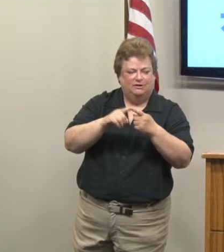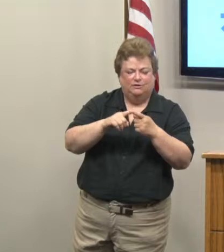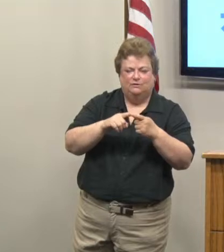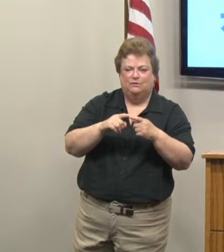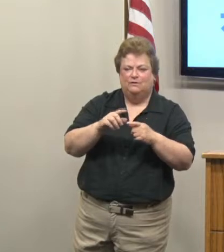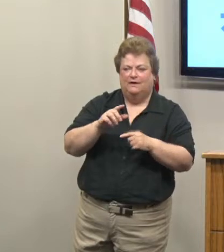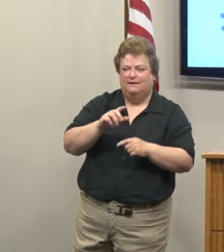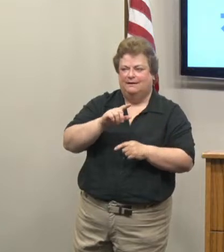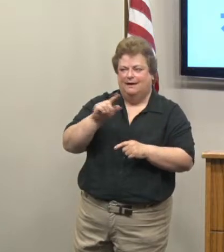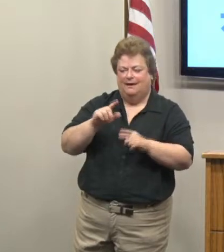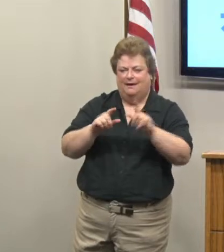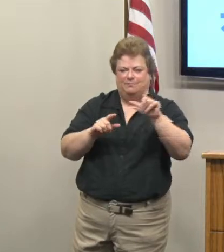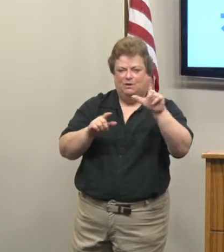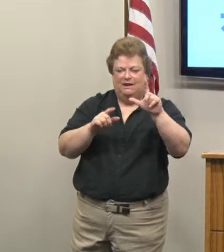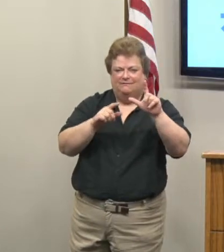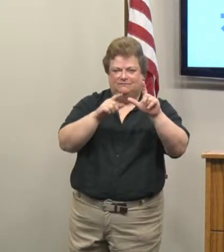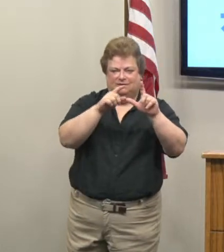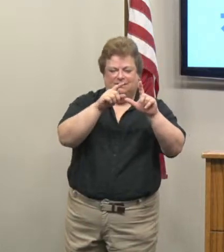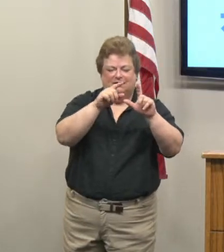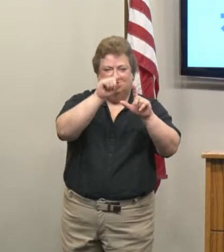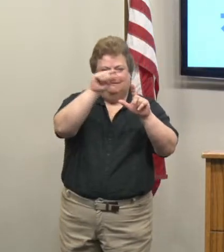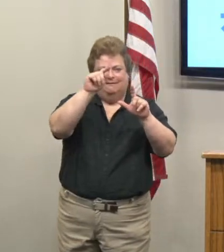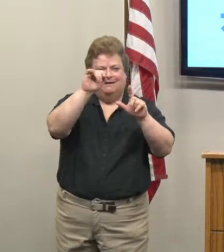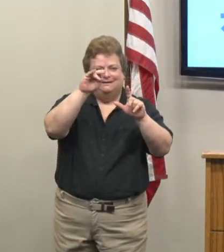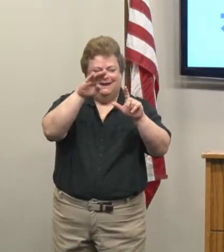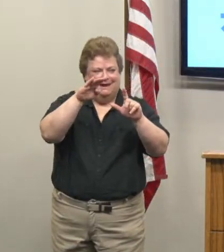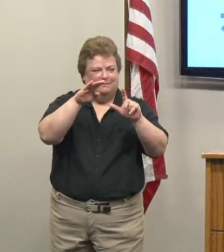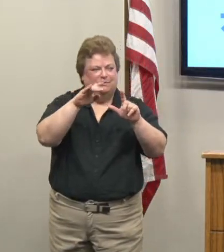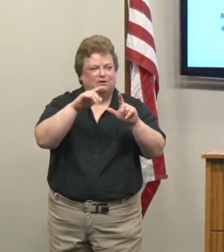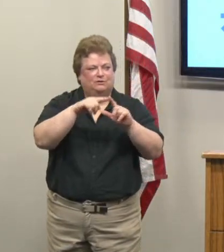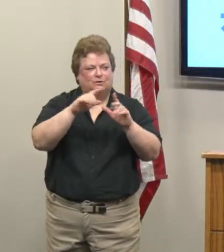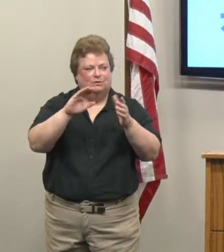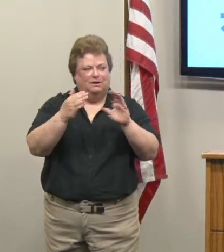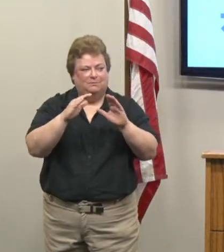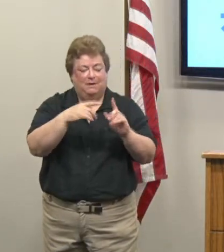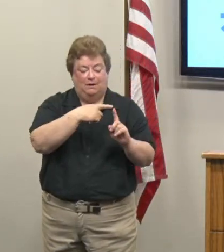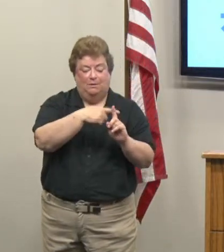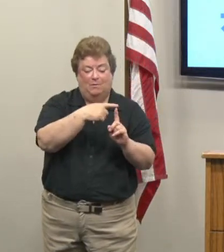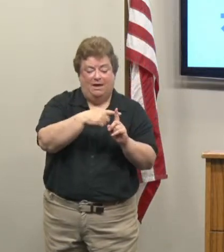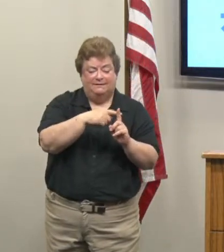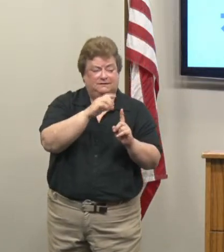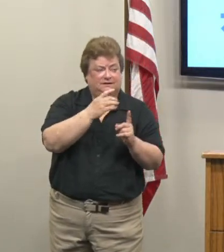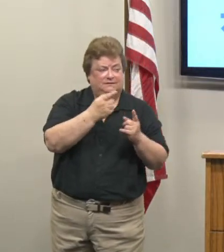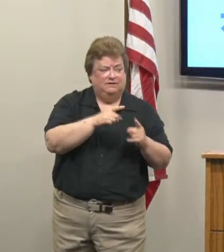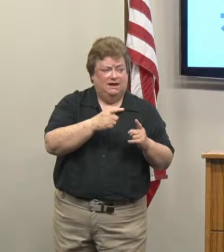upper left-hand corner, to compare the number of positive cases